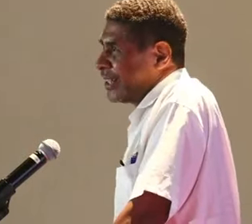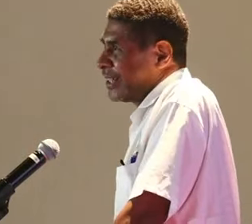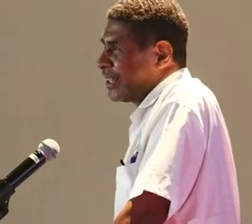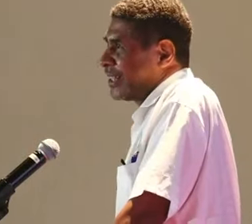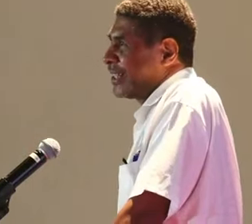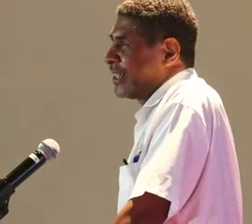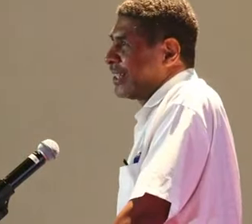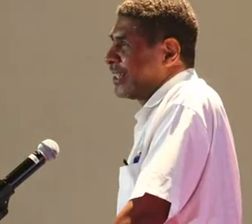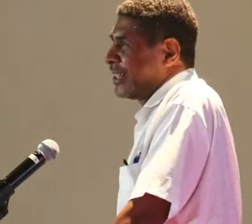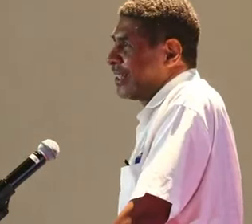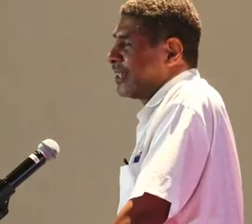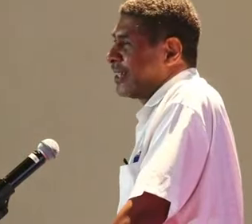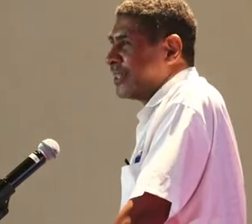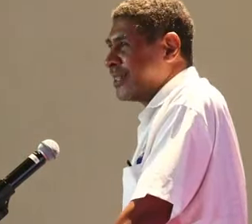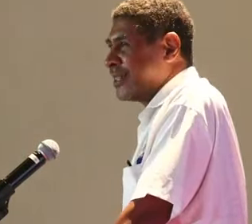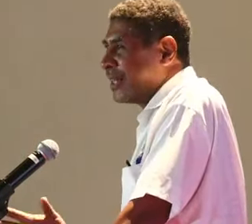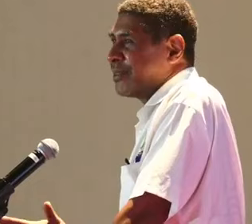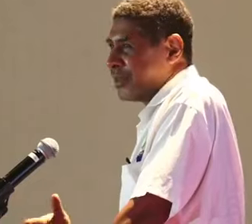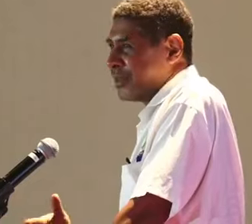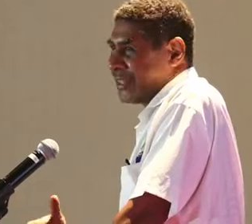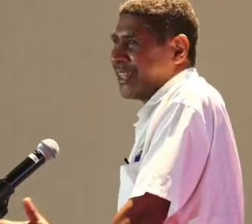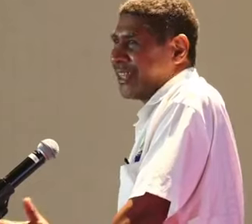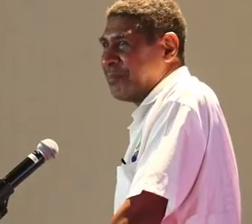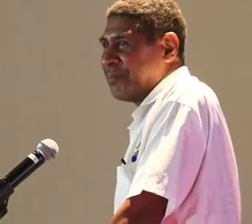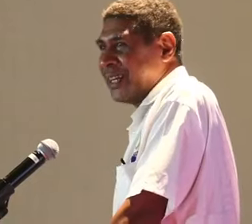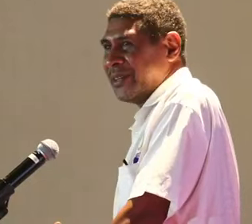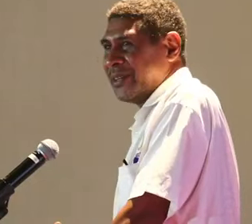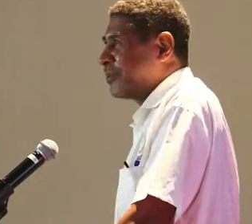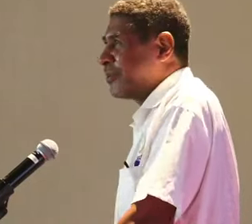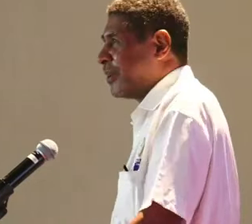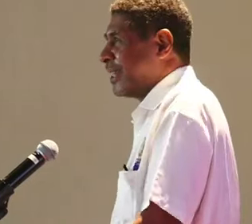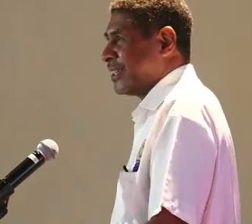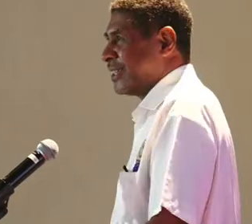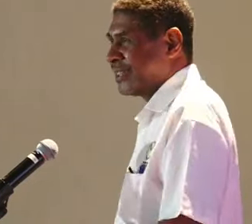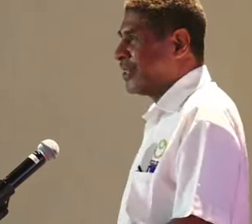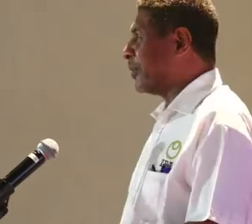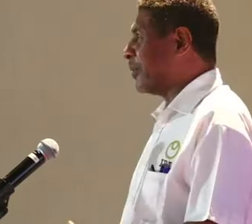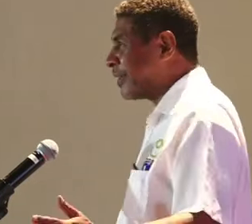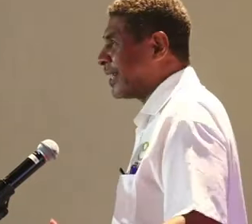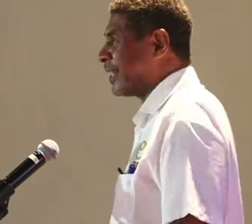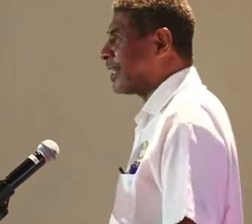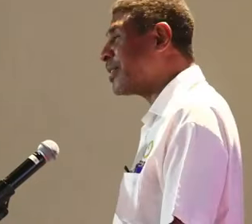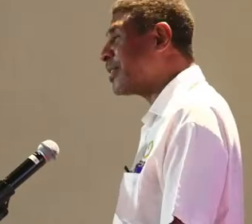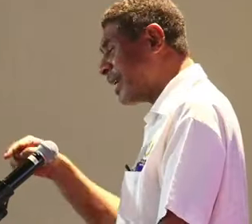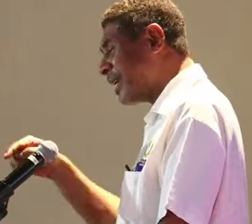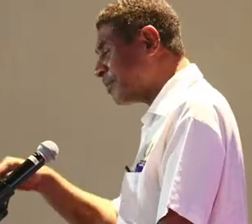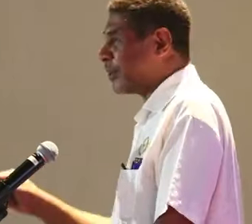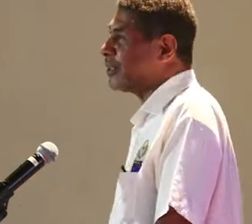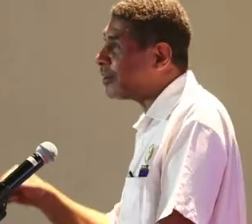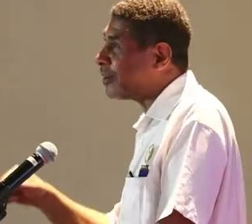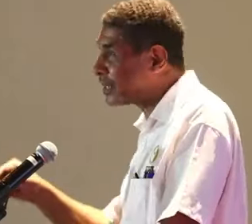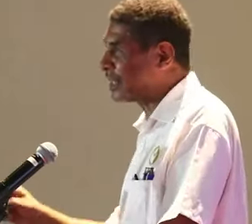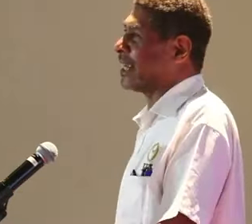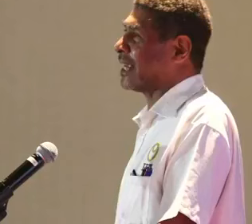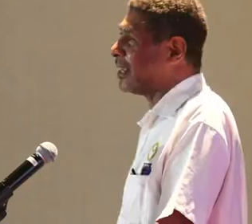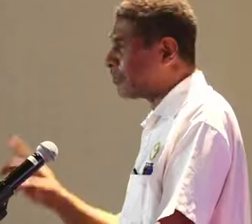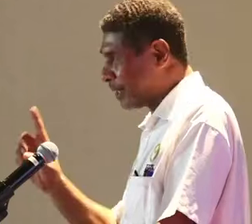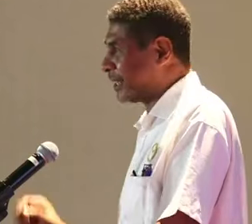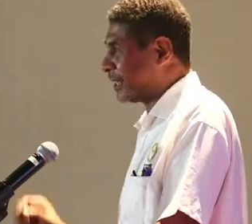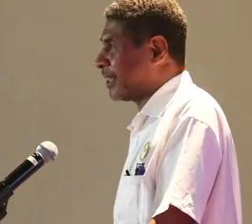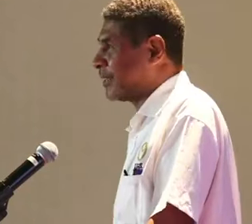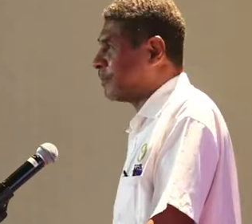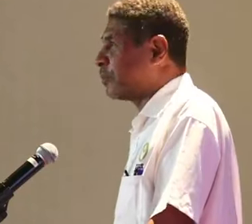one. Doesn't mean that because it's a company, then you have to go and do everything. That's why it's important to have a business idea